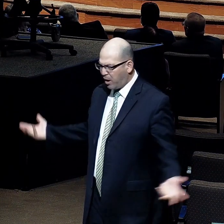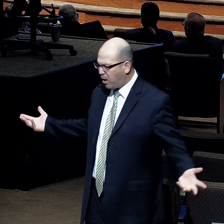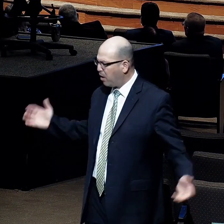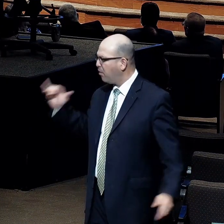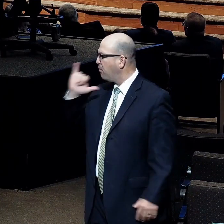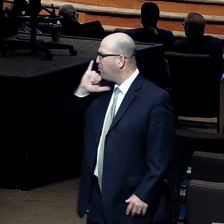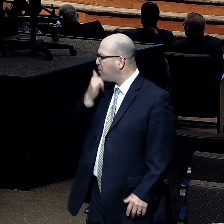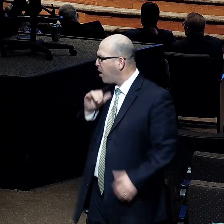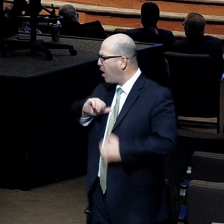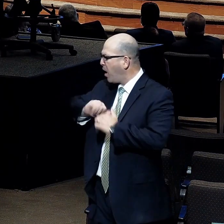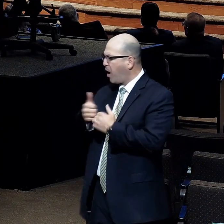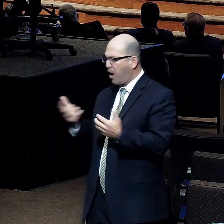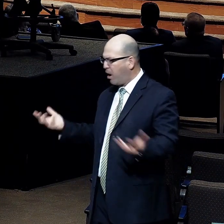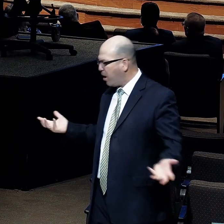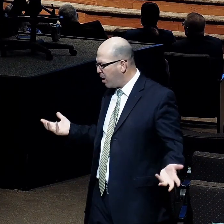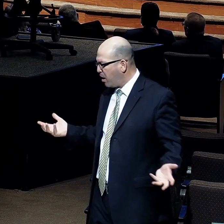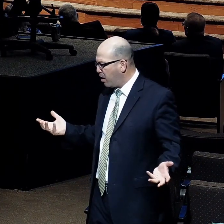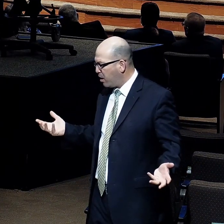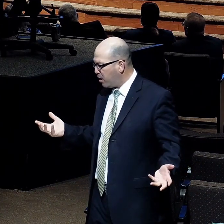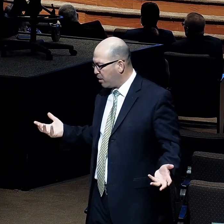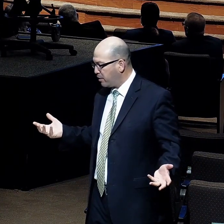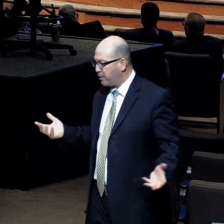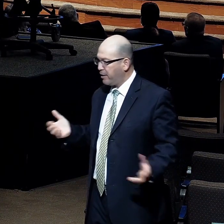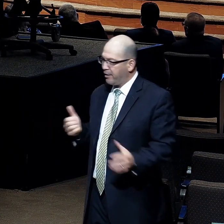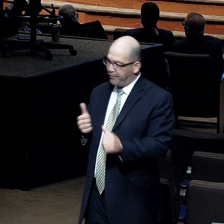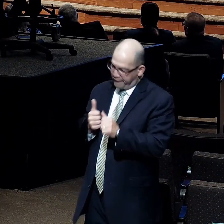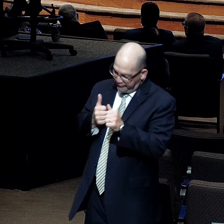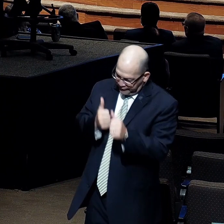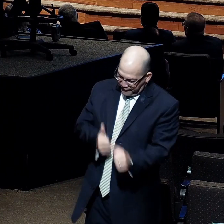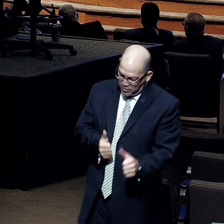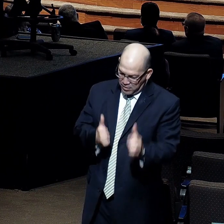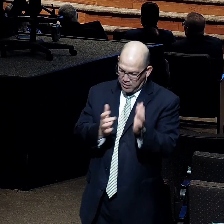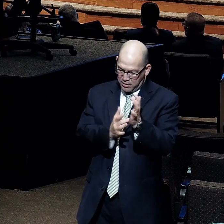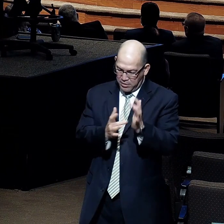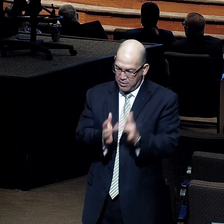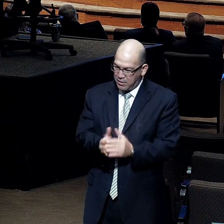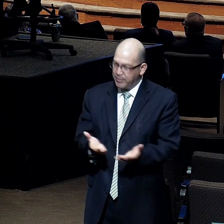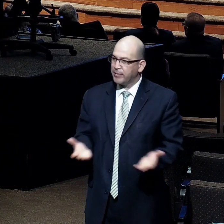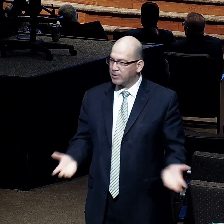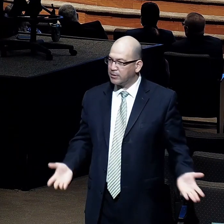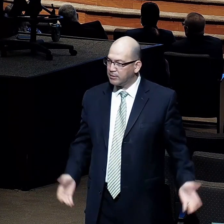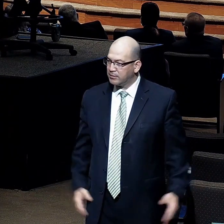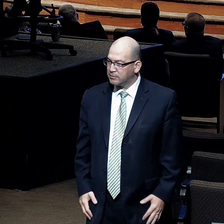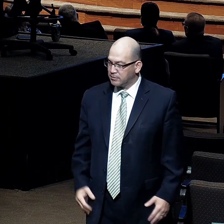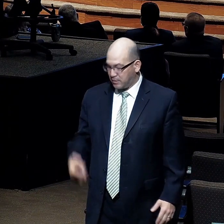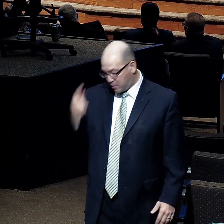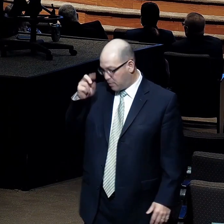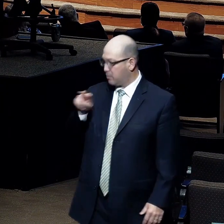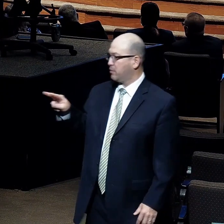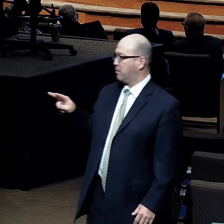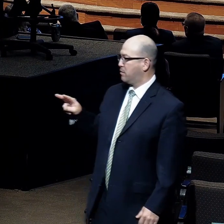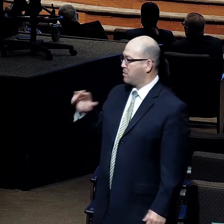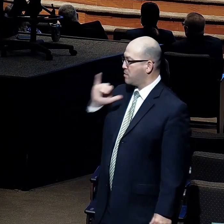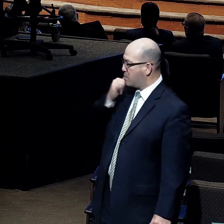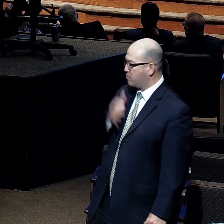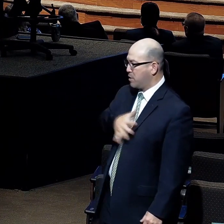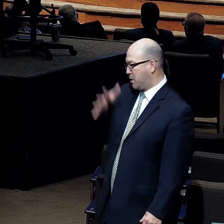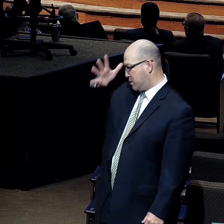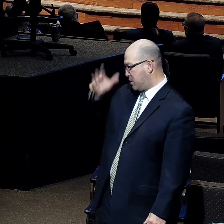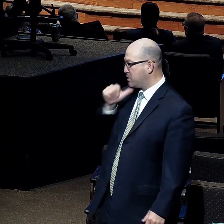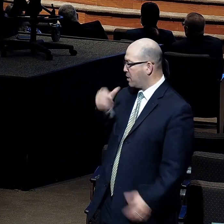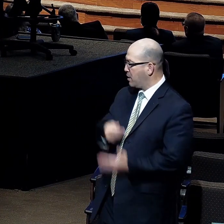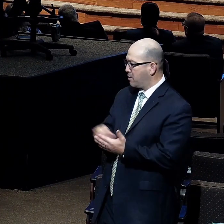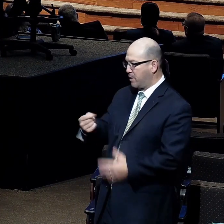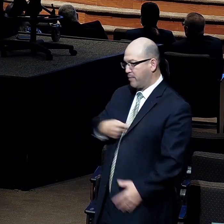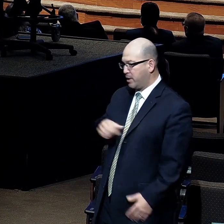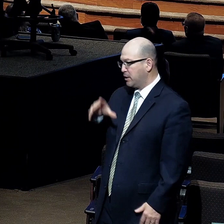get so far off the mark? But I didn't look at that fence and I didn't. I was like, oh no, I mean, my dad's not going to buy me a chicken sandwich on the way home. I'm in